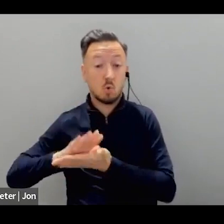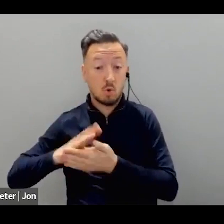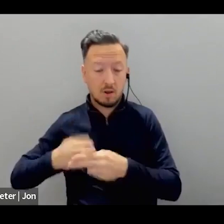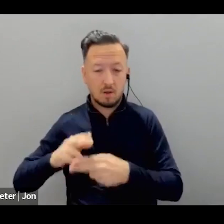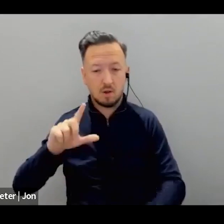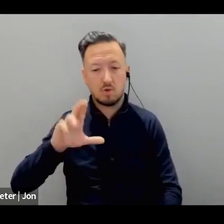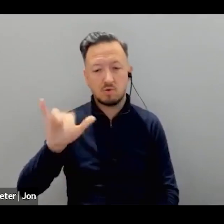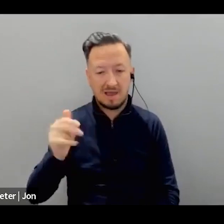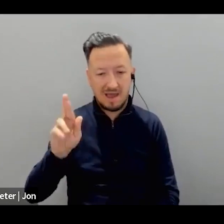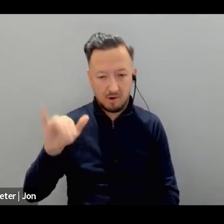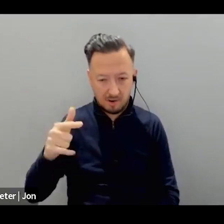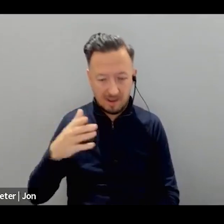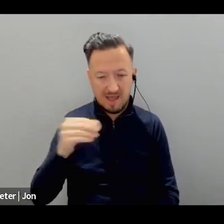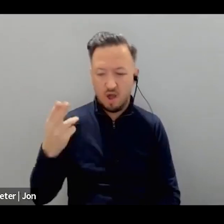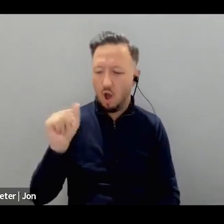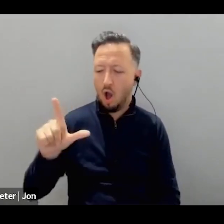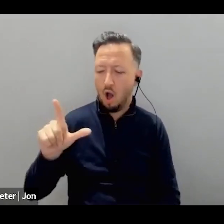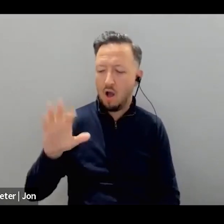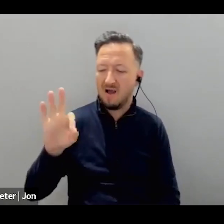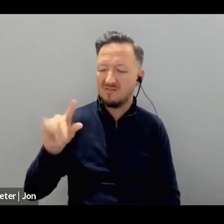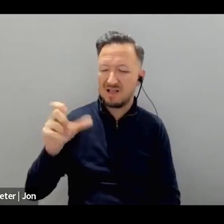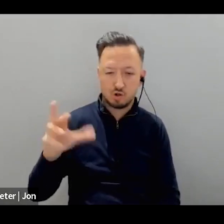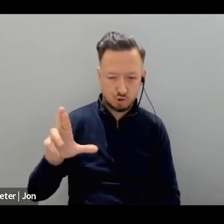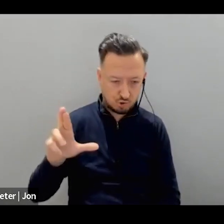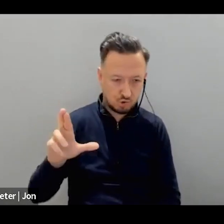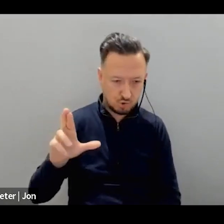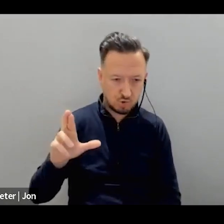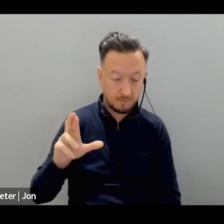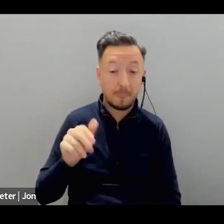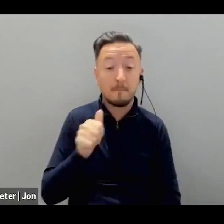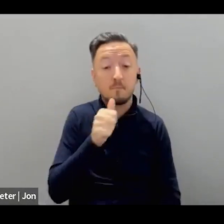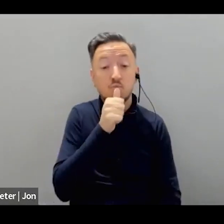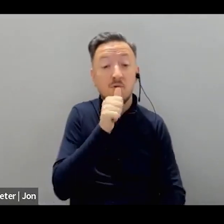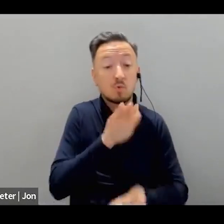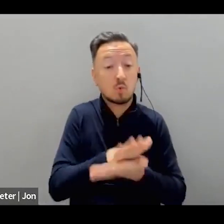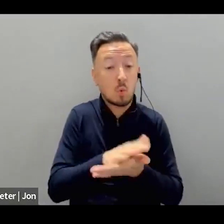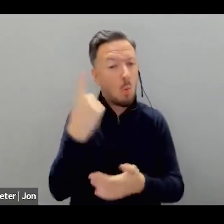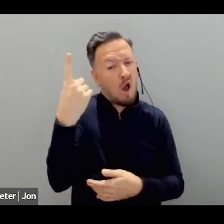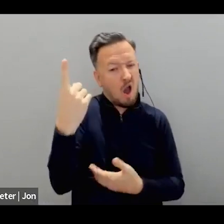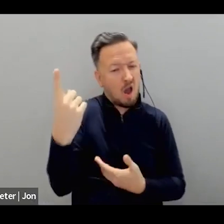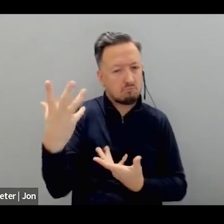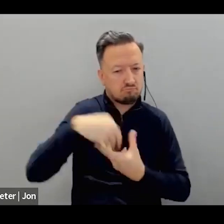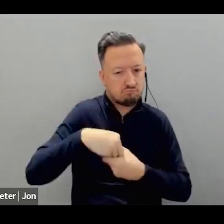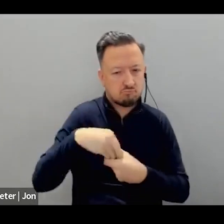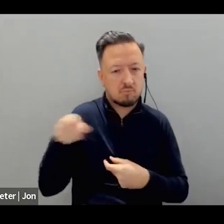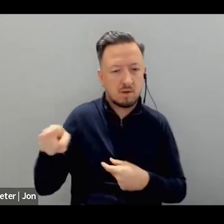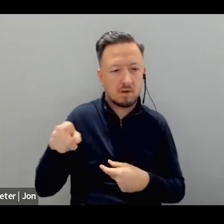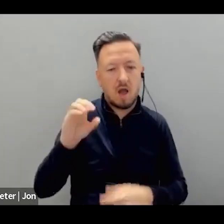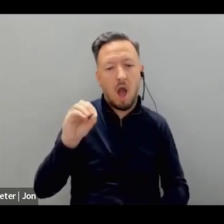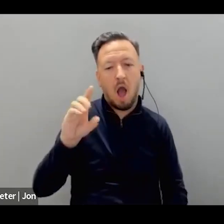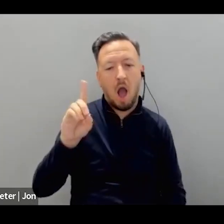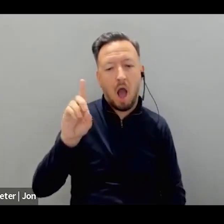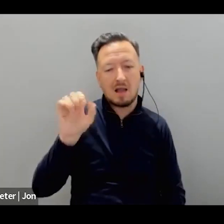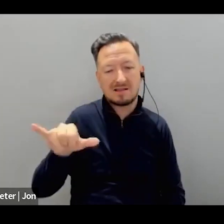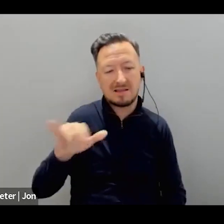Elementary School and Hall Fletcher Elementary School. The private school, and the only one who participated, was Odyssey Community